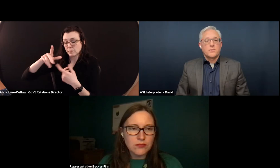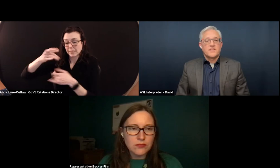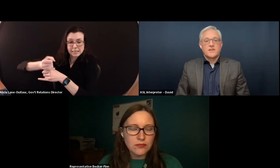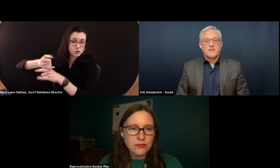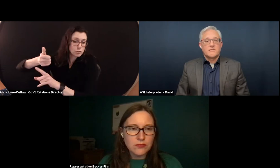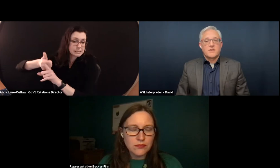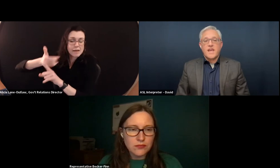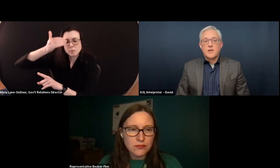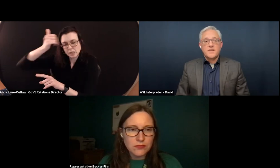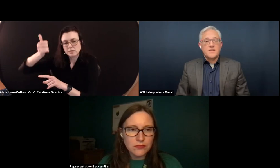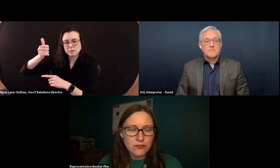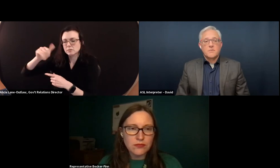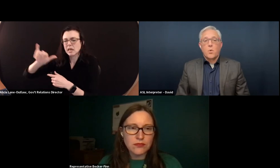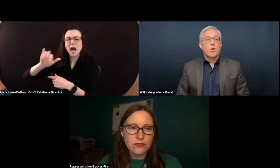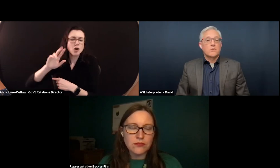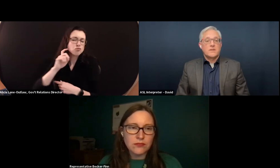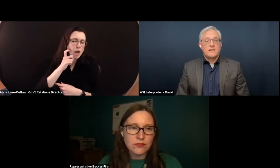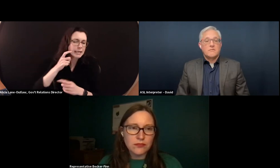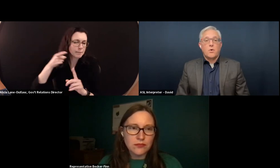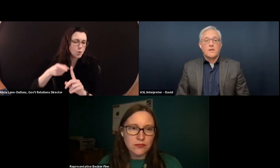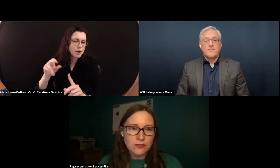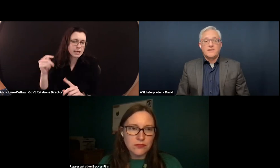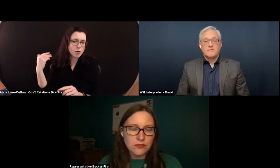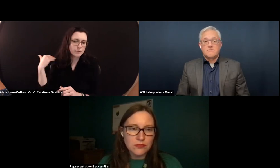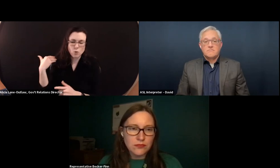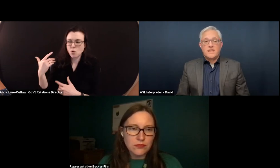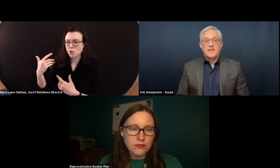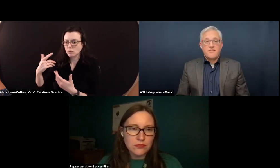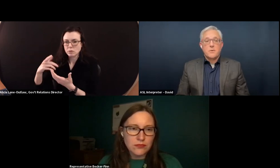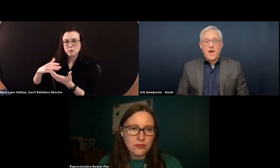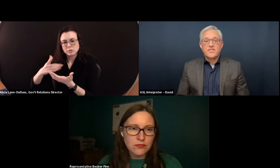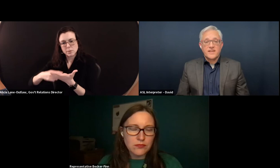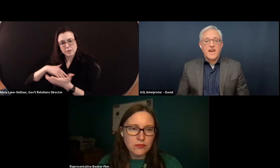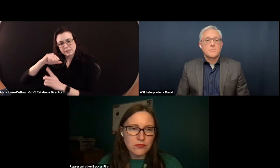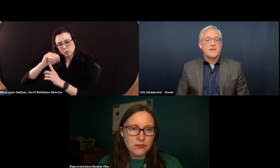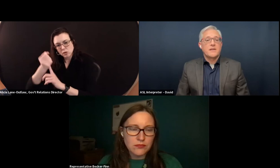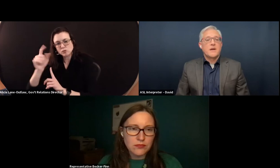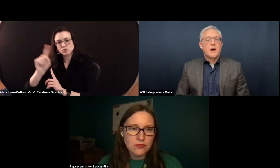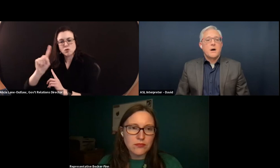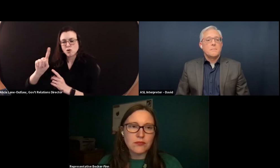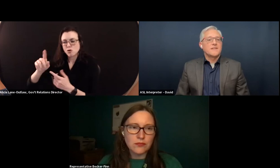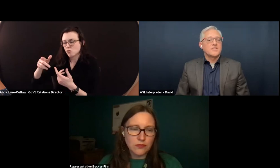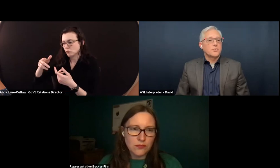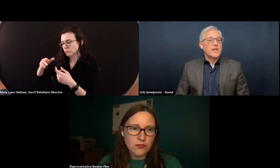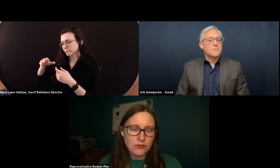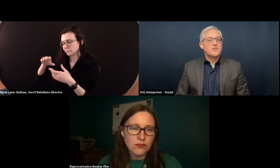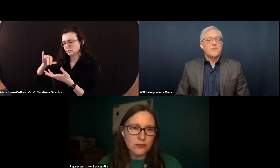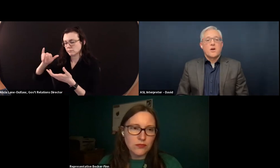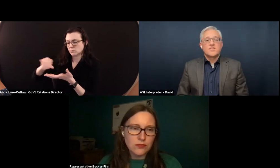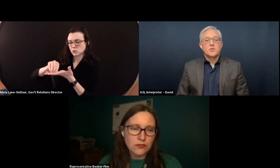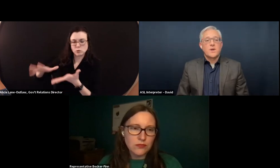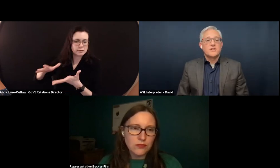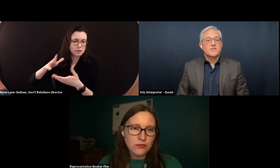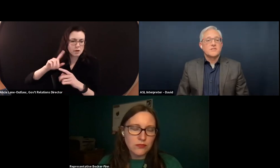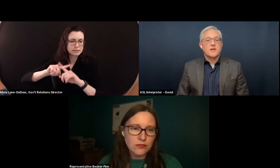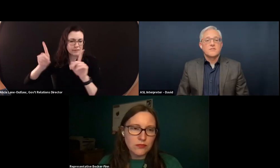whether it was at the academy or even in Faribault at the academy, because as Reagan mentioned, there